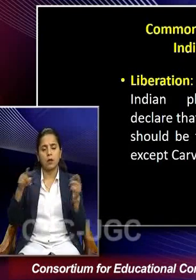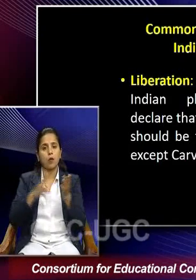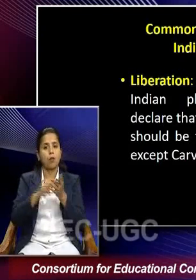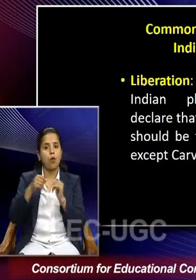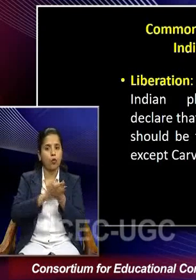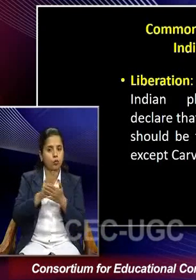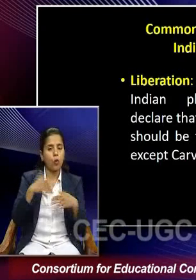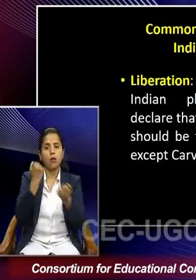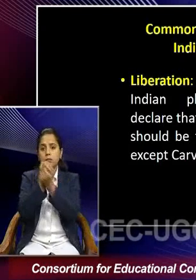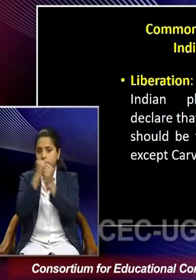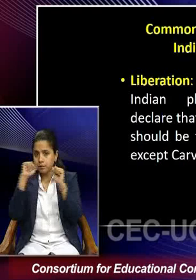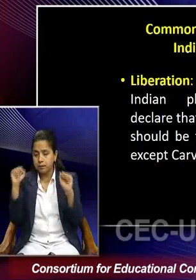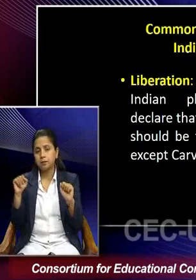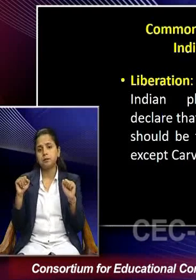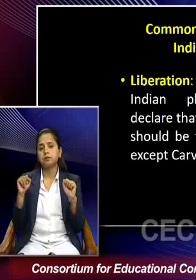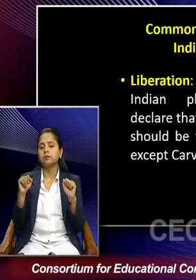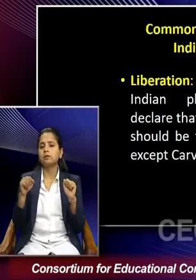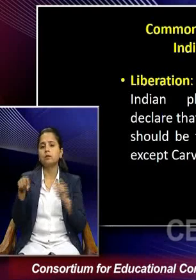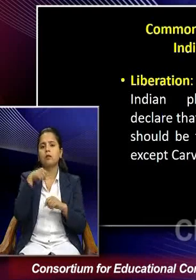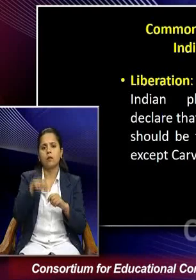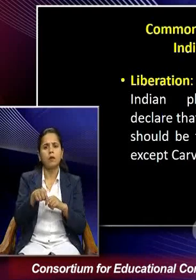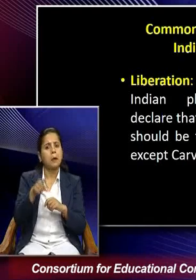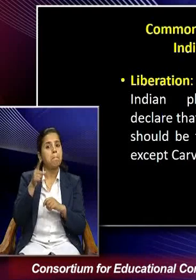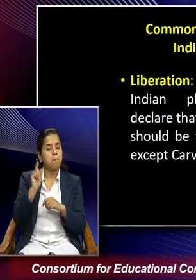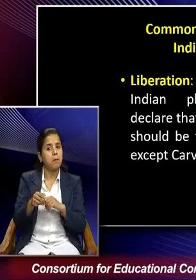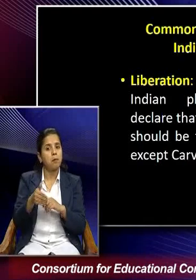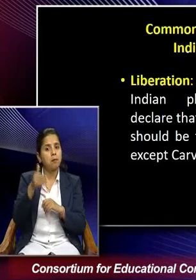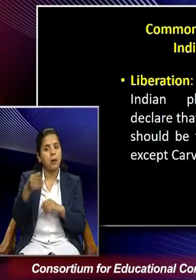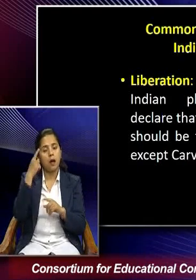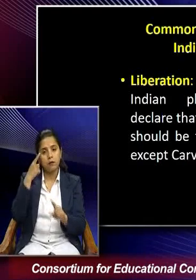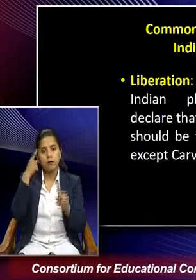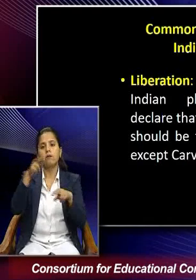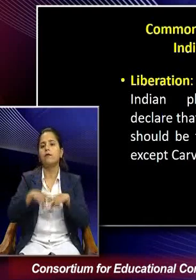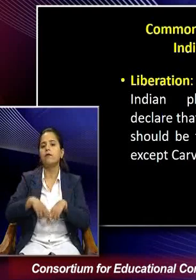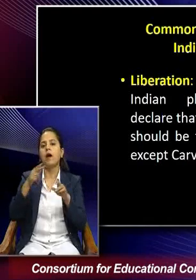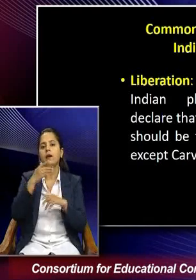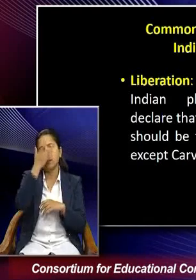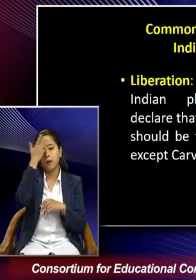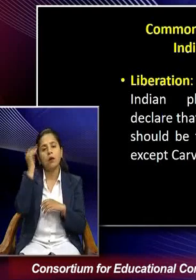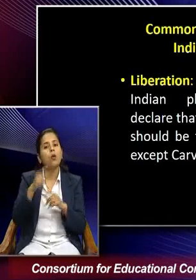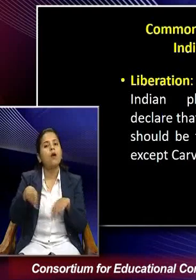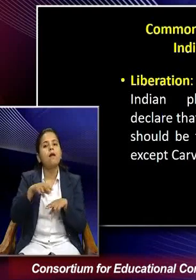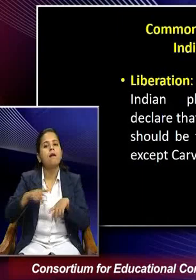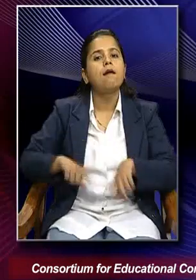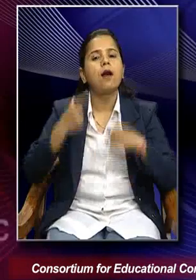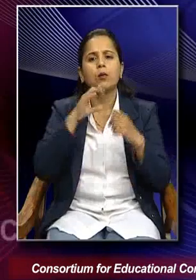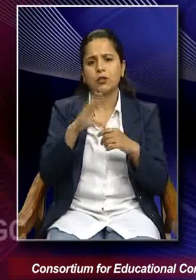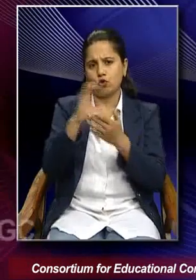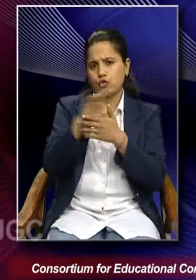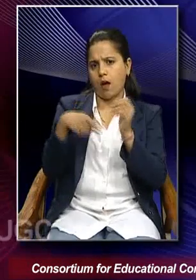or liberation is or should be the ultimate goal of life, except the